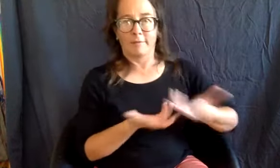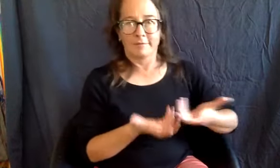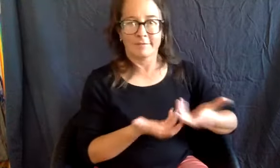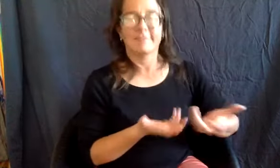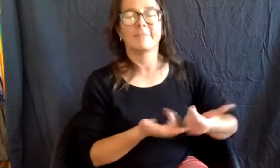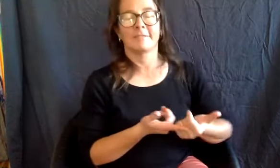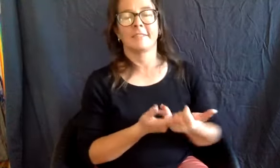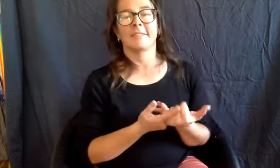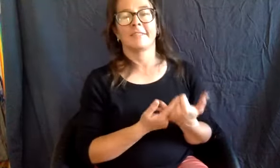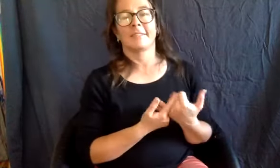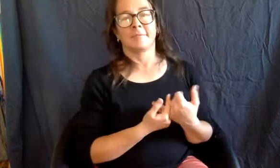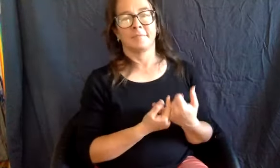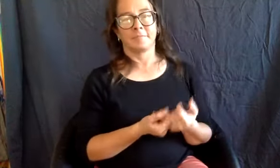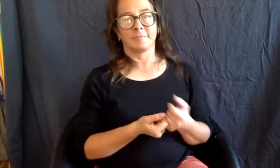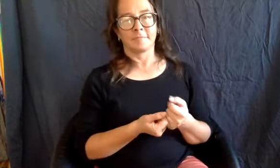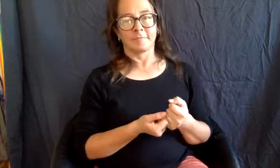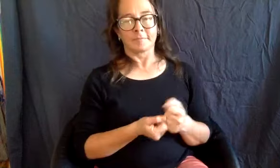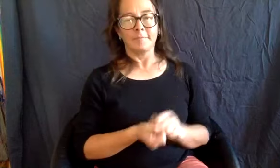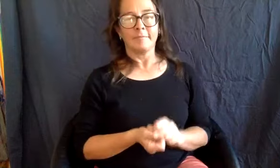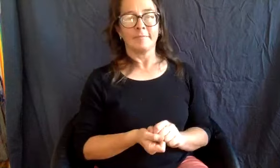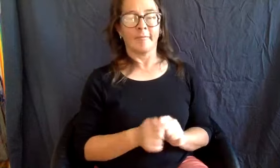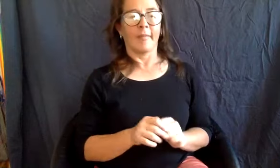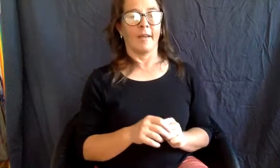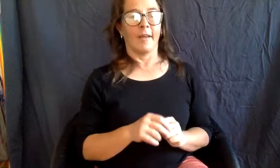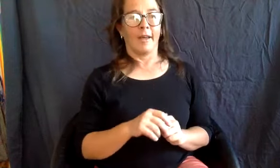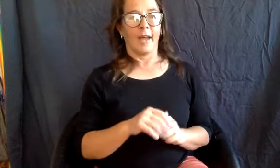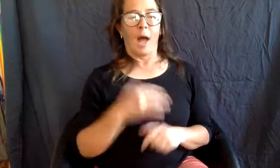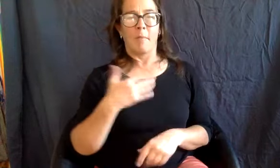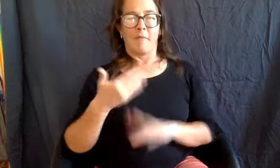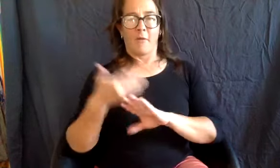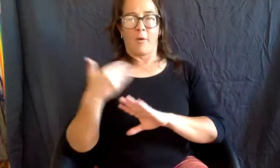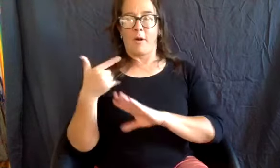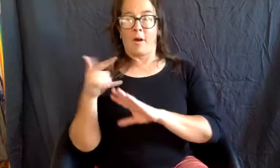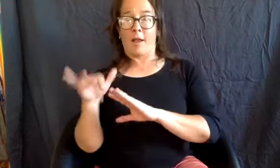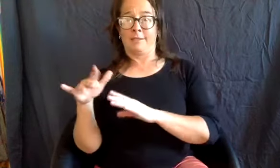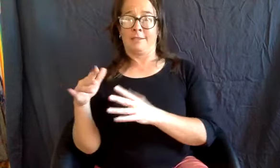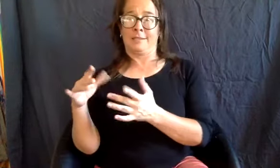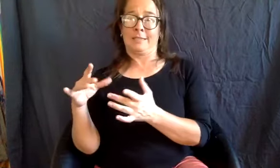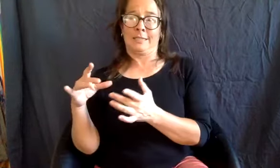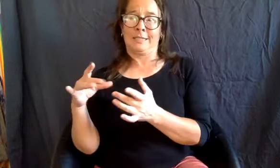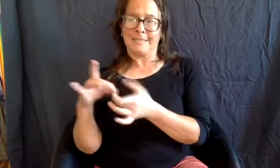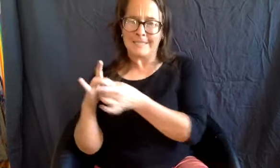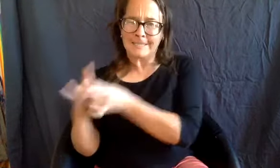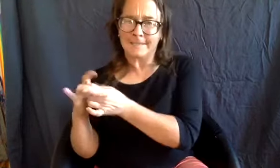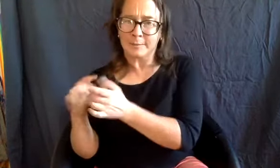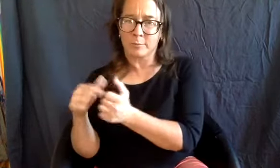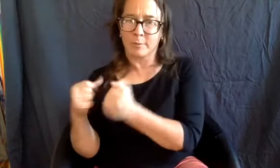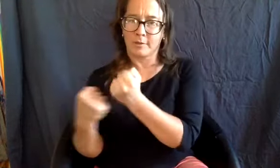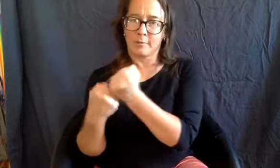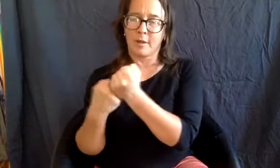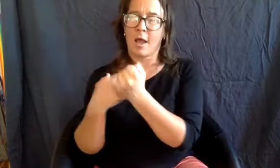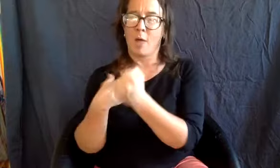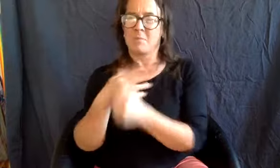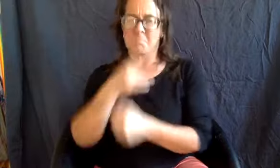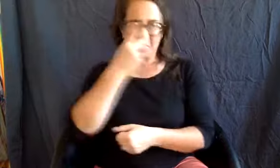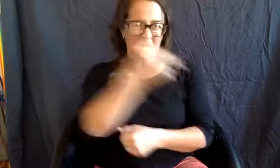was proud of him. Because that's really what it's about. It's about accepting him exactly where he is and exactly what's going on